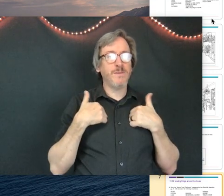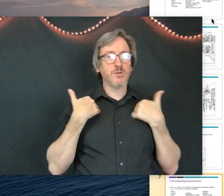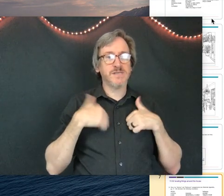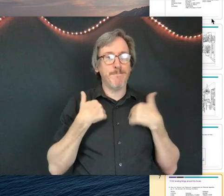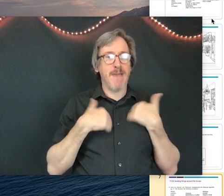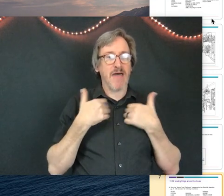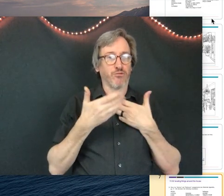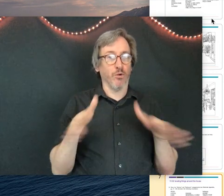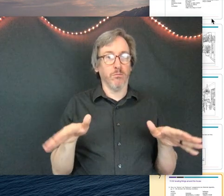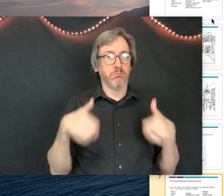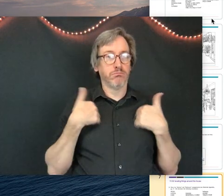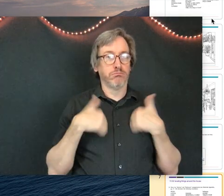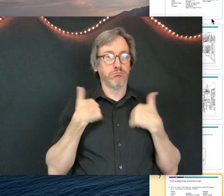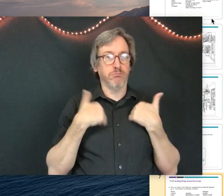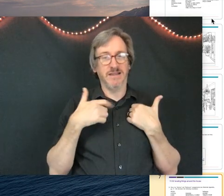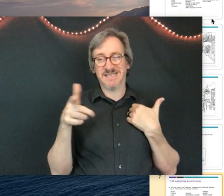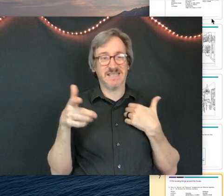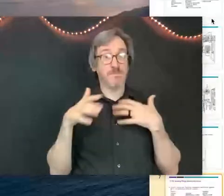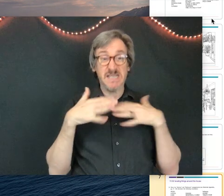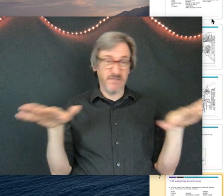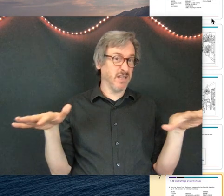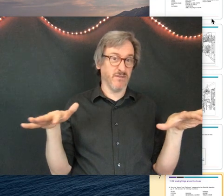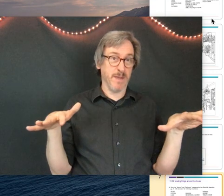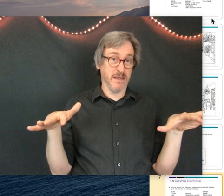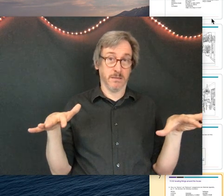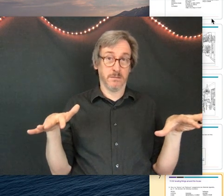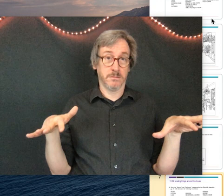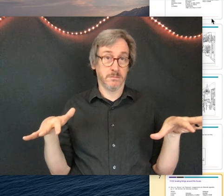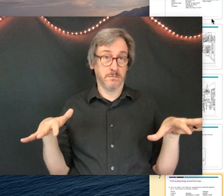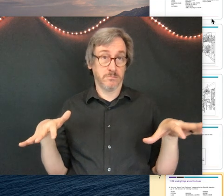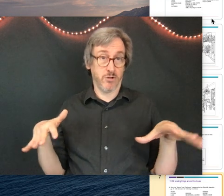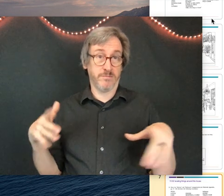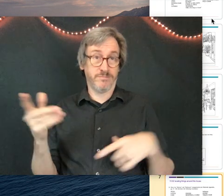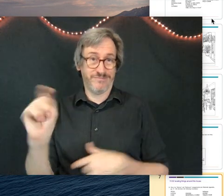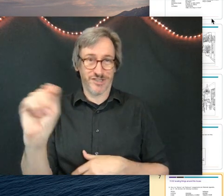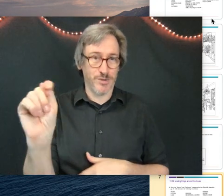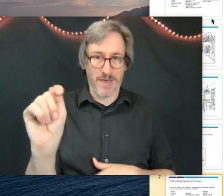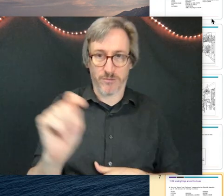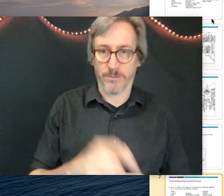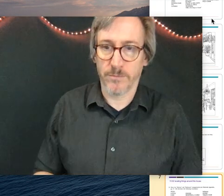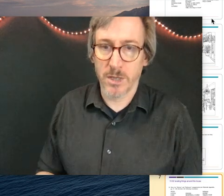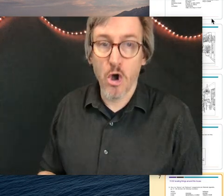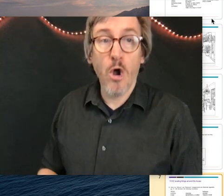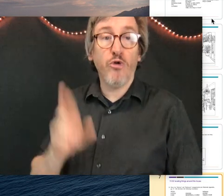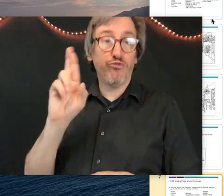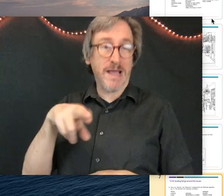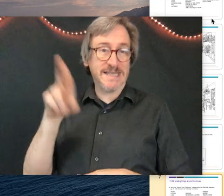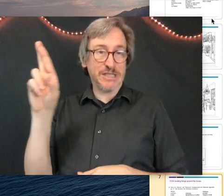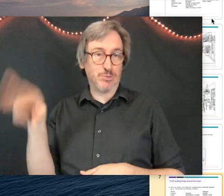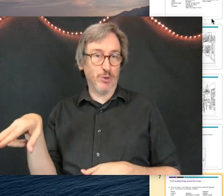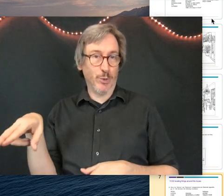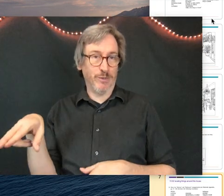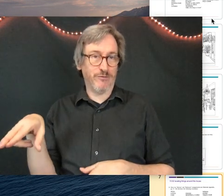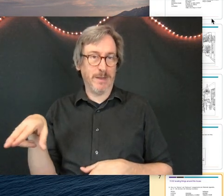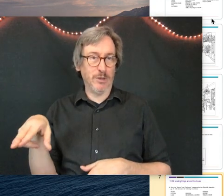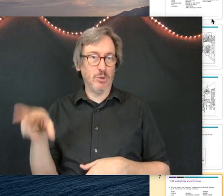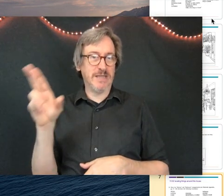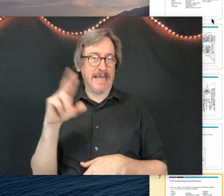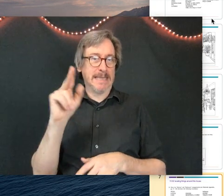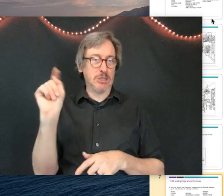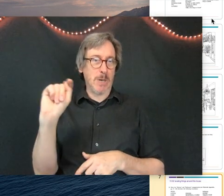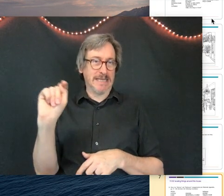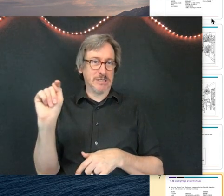Most people don't say bathroom unless it's specifically for bathing. Right. Just do bathroom. Rest room for people